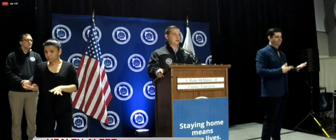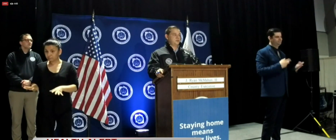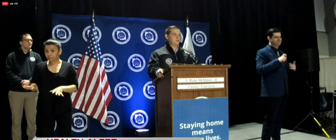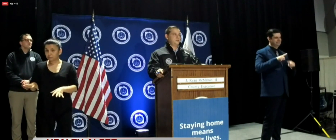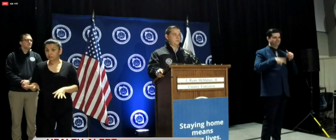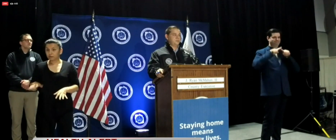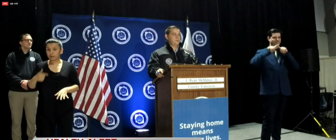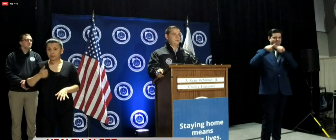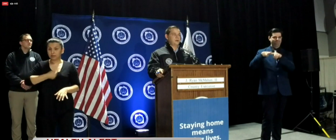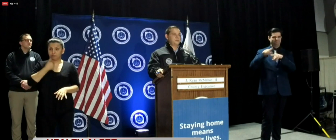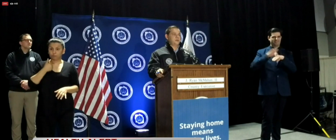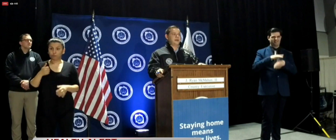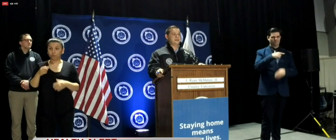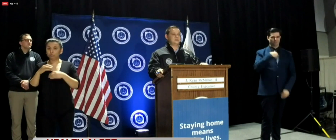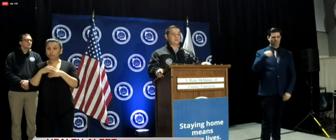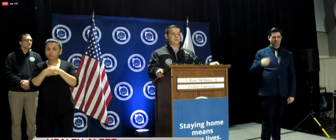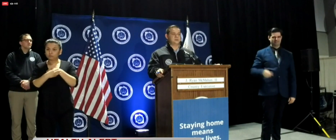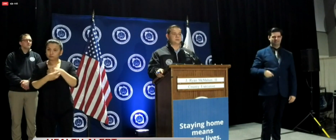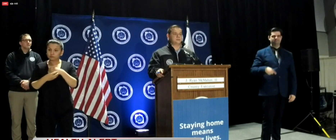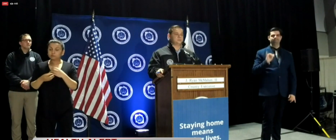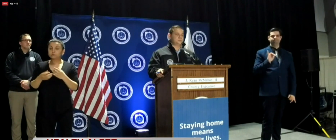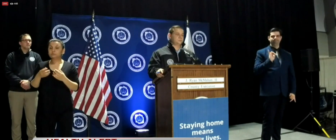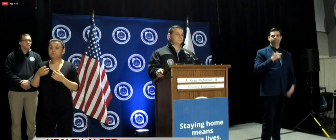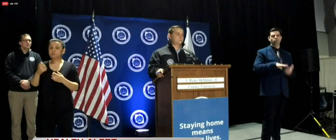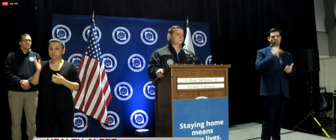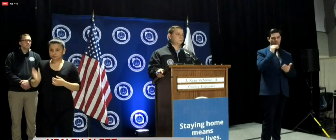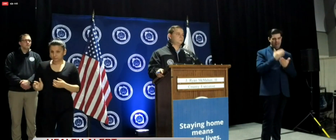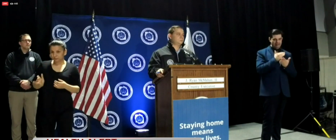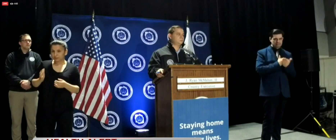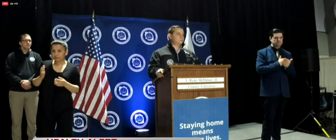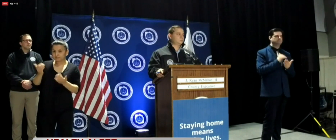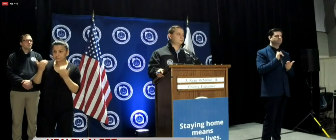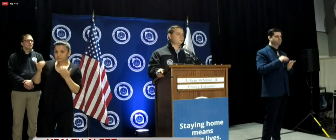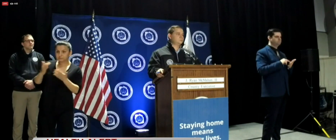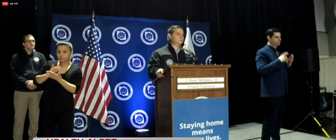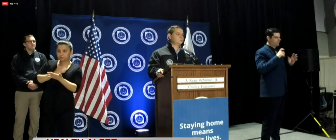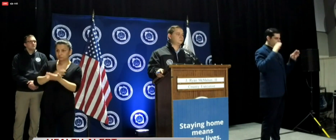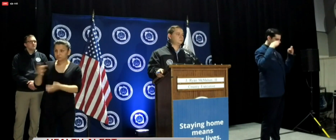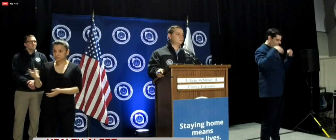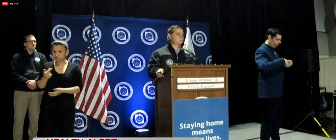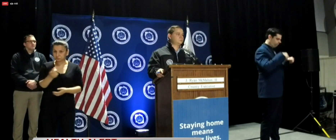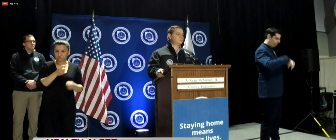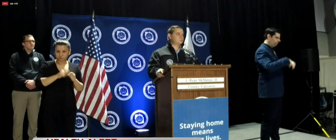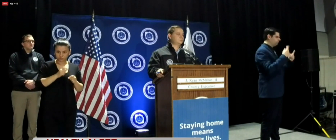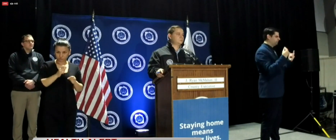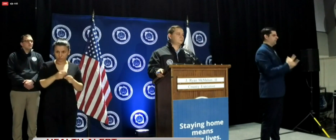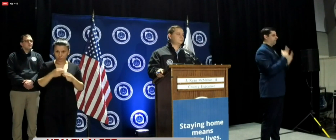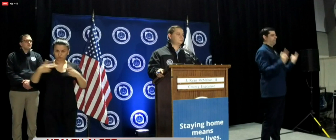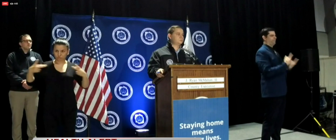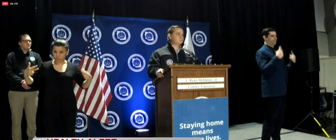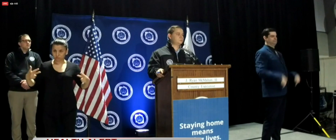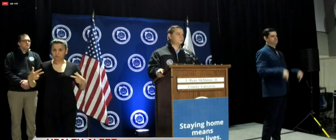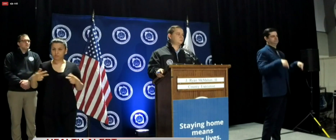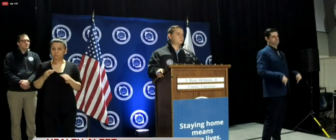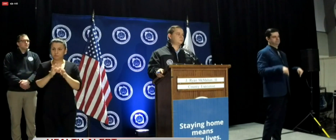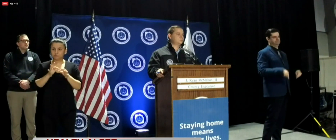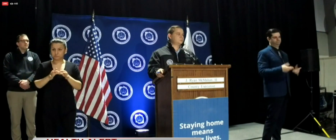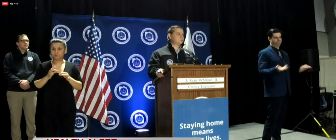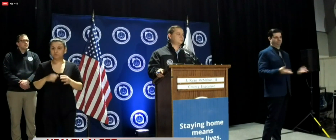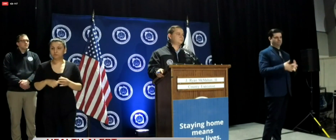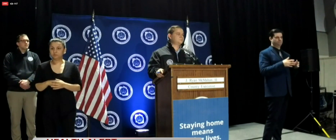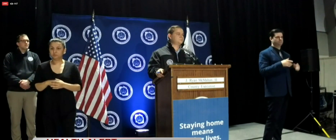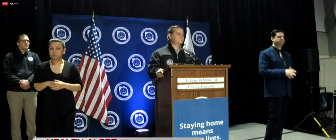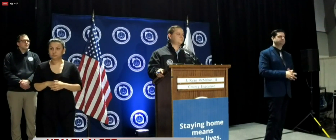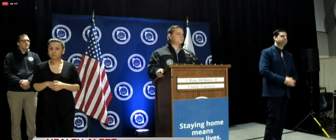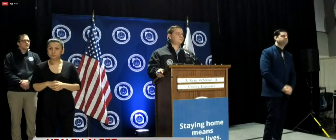is going to learn a very big lesson from this. Which order of yours was I don't know